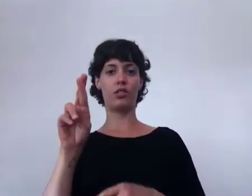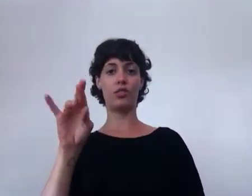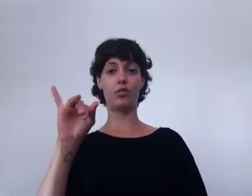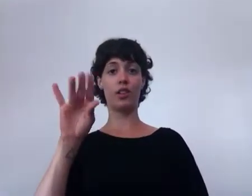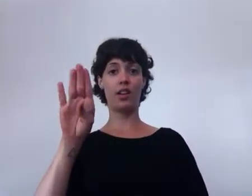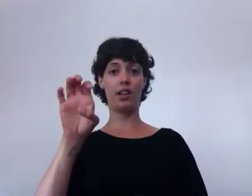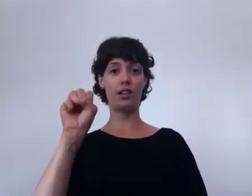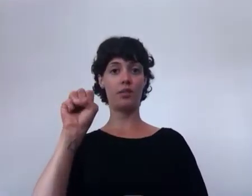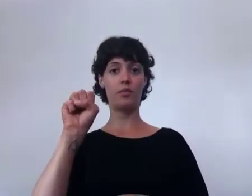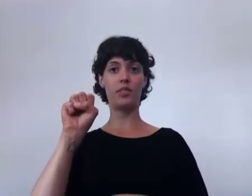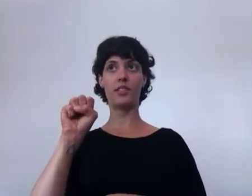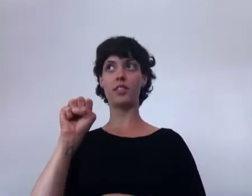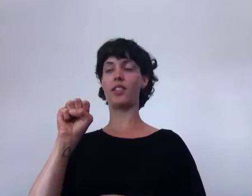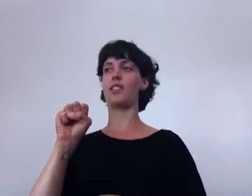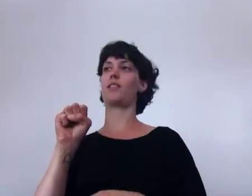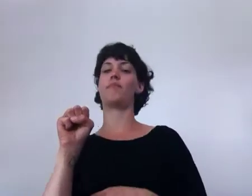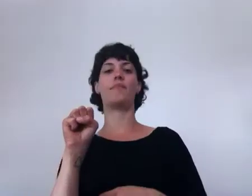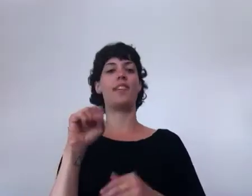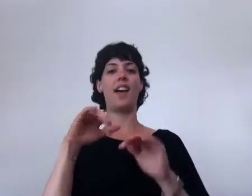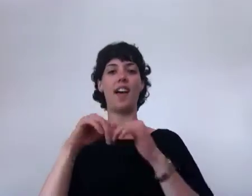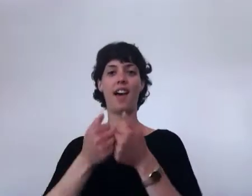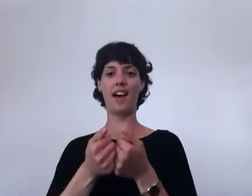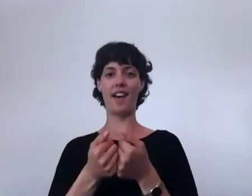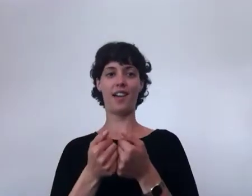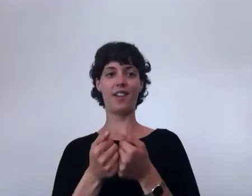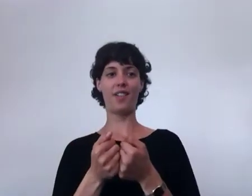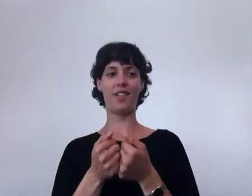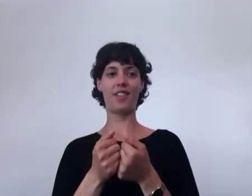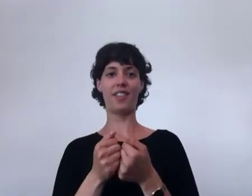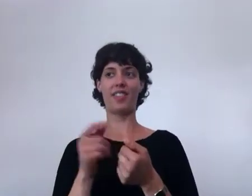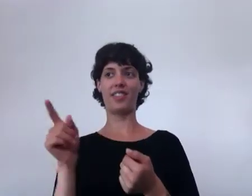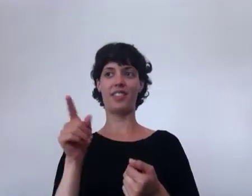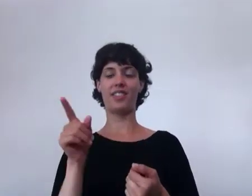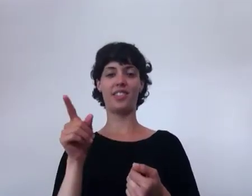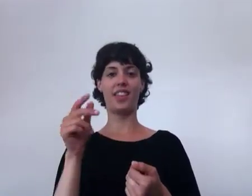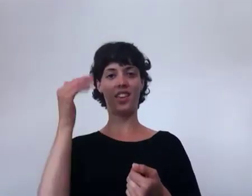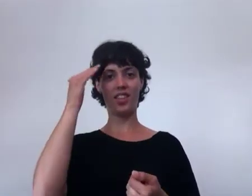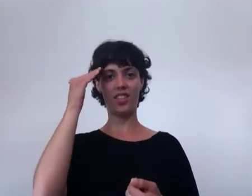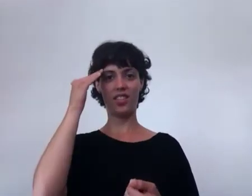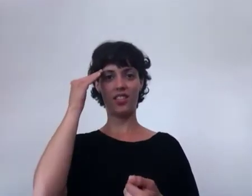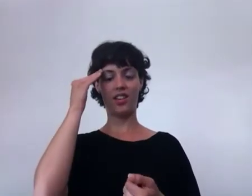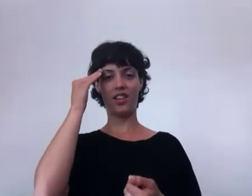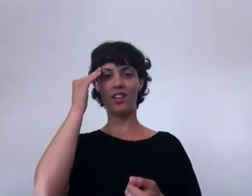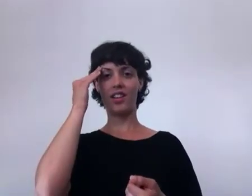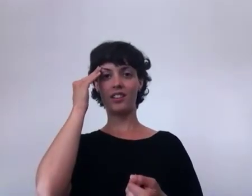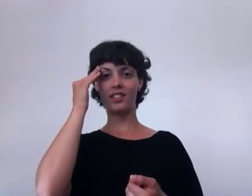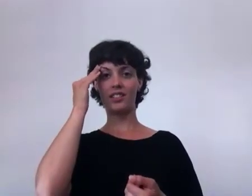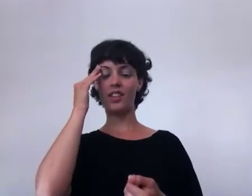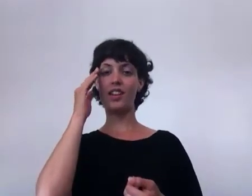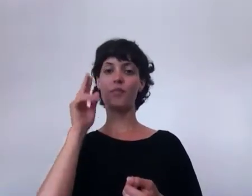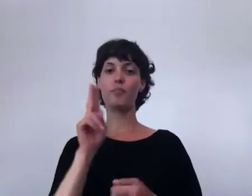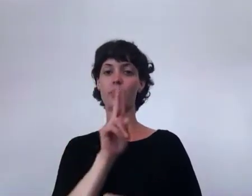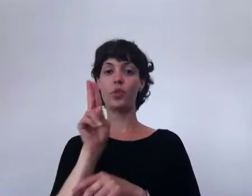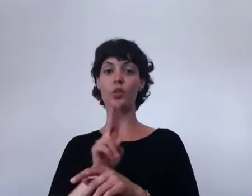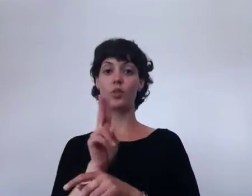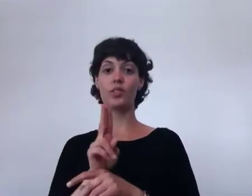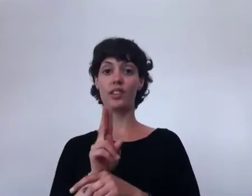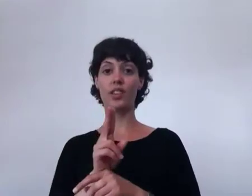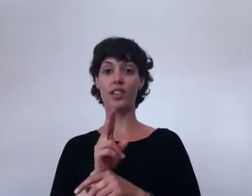Israel's military chief, Lieutenant General Benny Gantz, said Syrian President Bashar al-Assad would, quote, bear the consequences of any more attacks